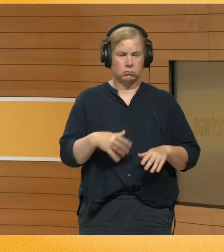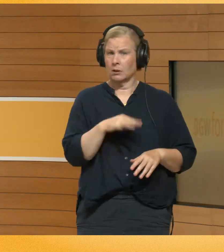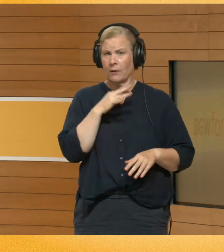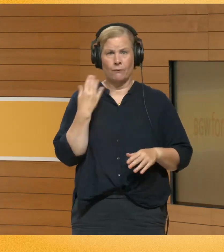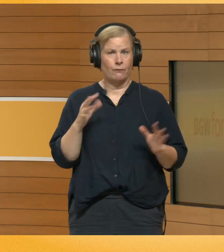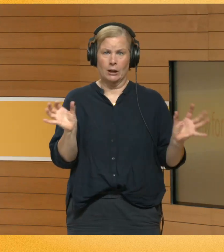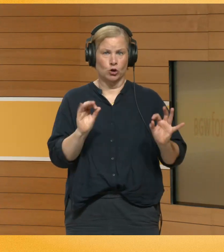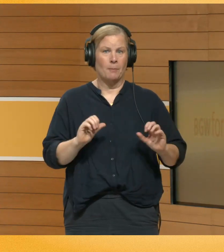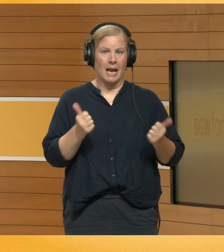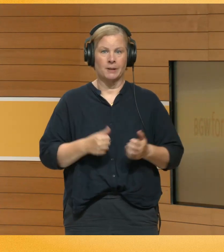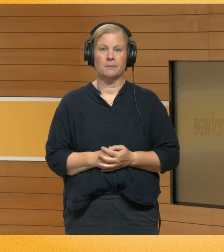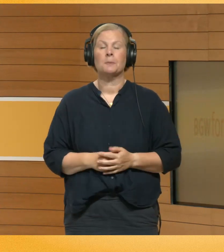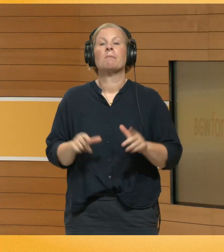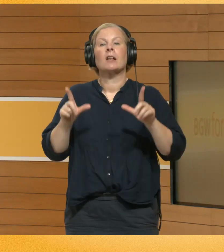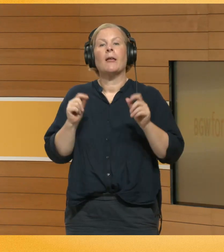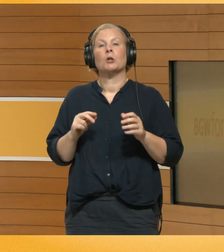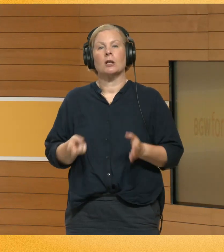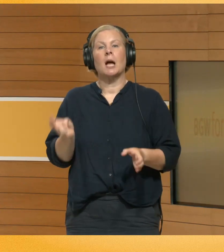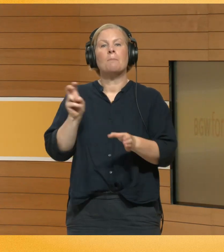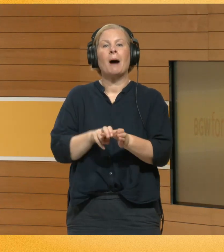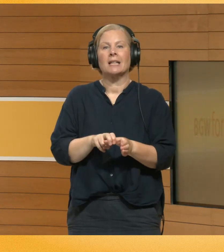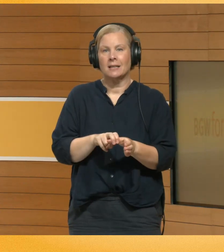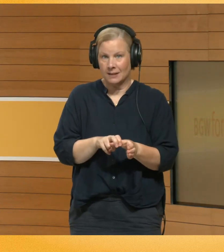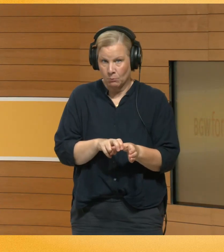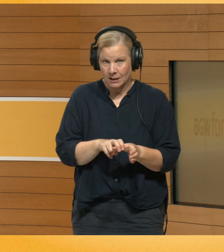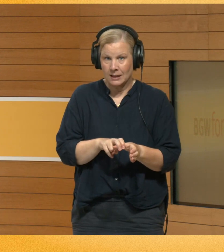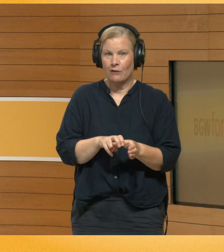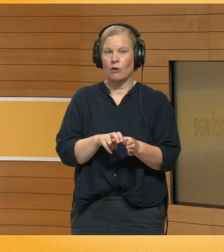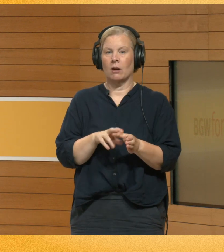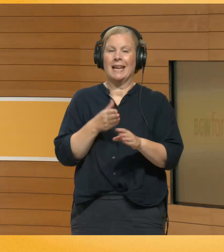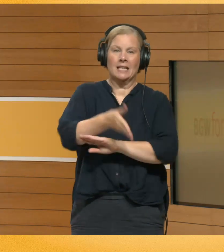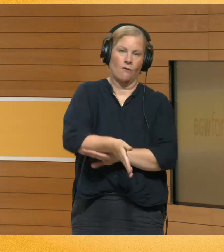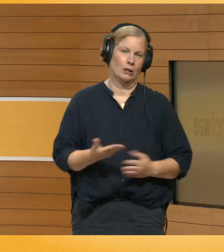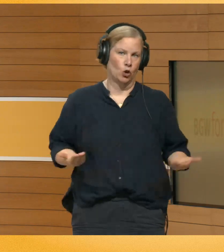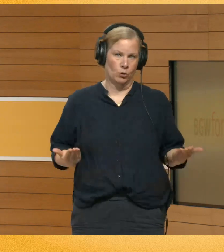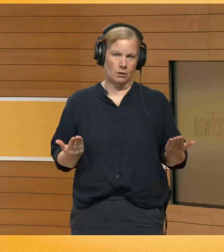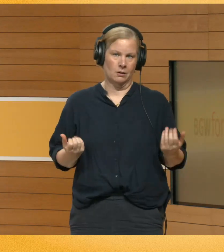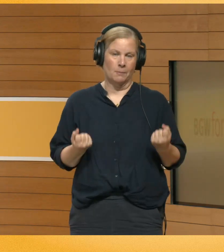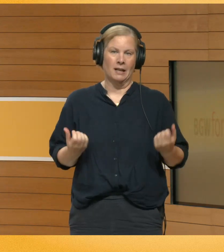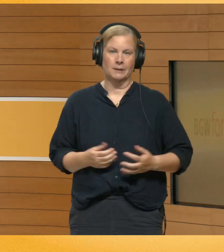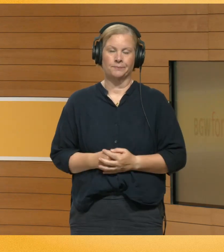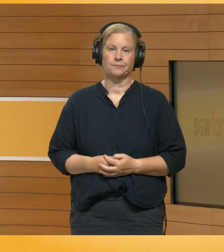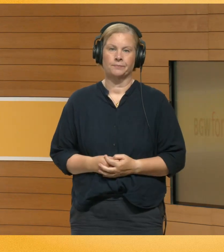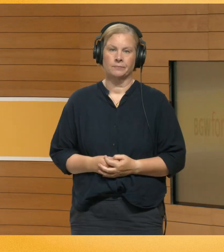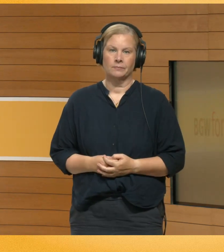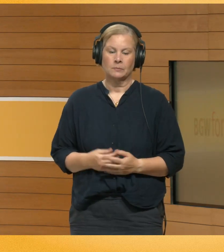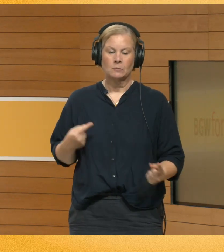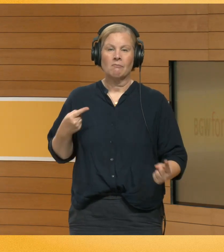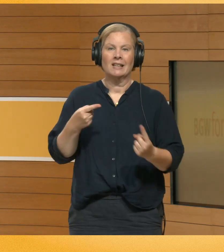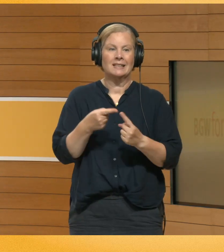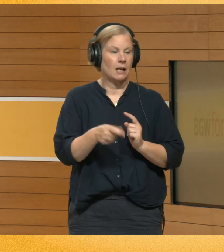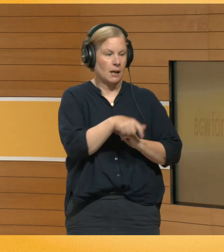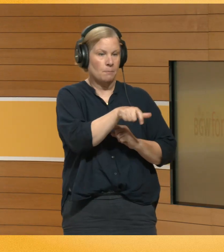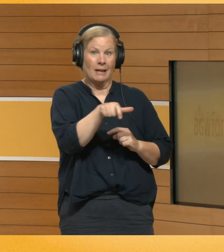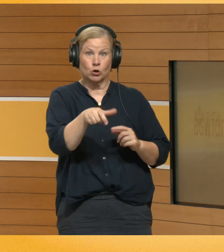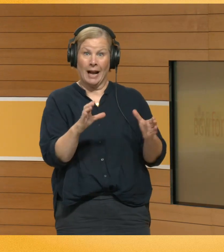prevent musculoskeletal diseases on these workers who were handling these mass amounts of bodies that all of